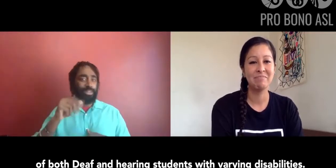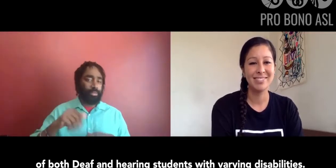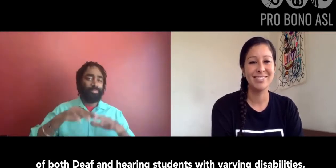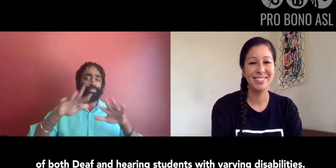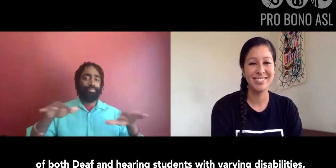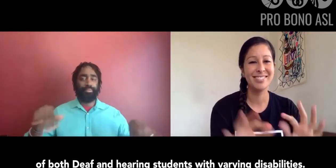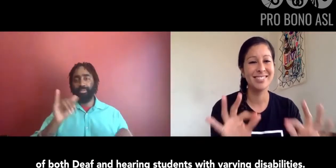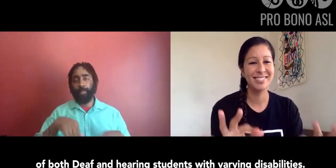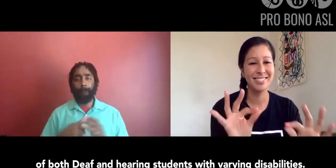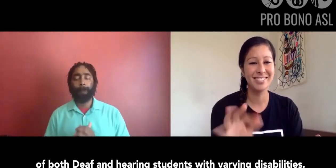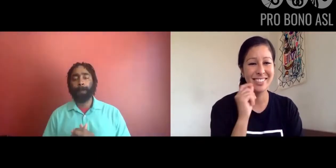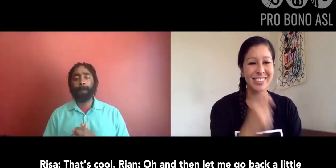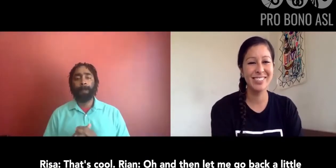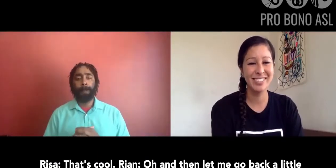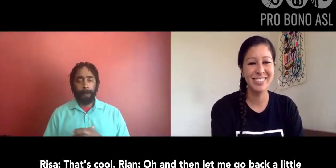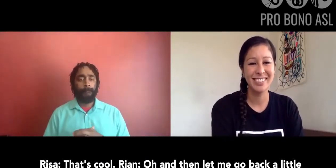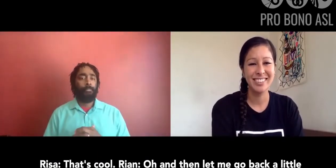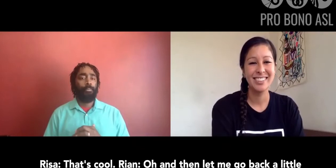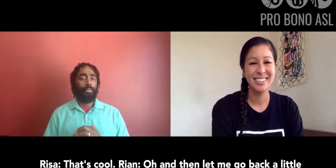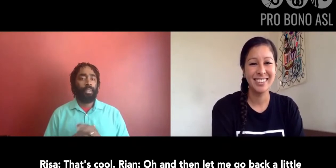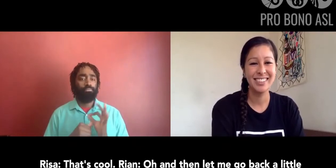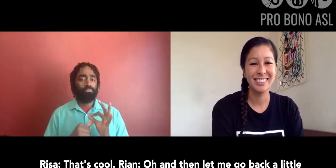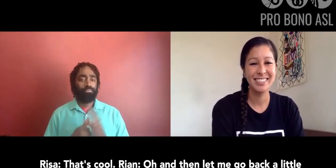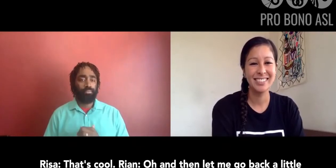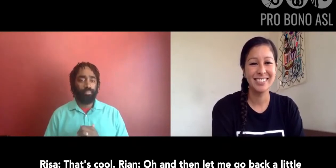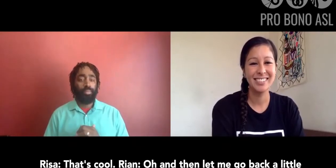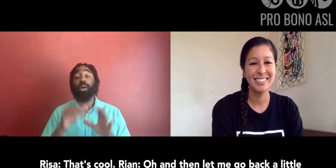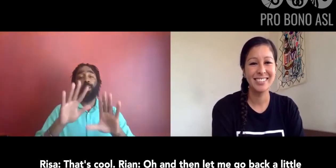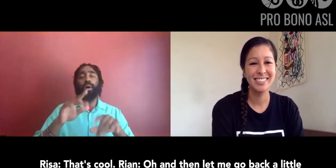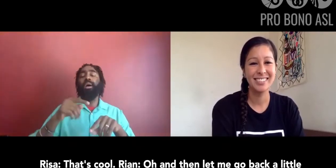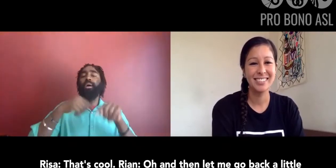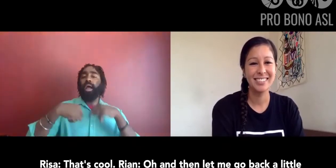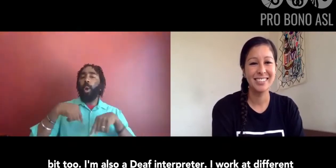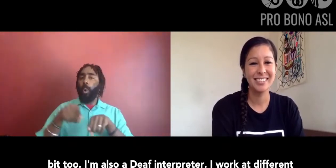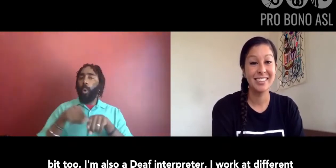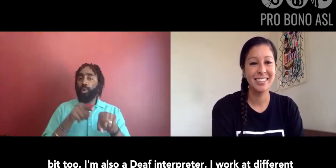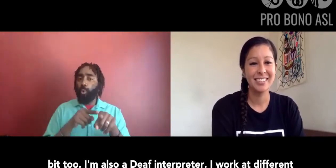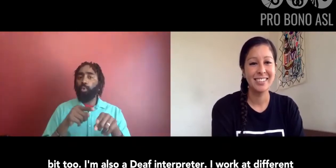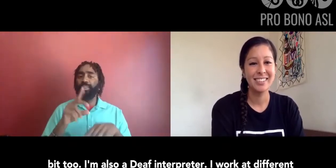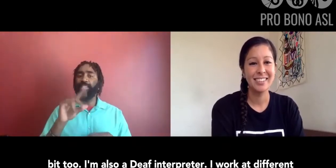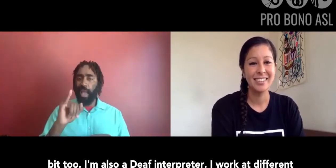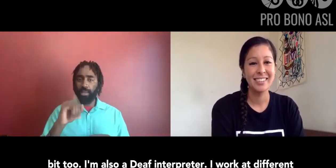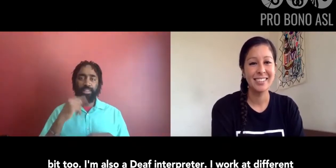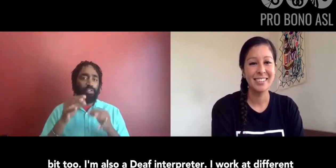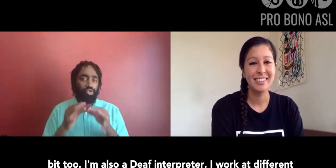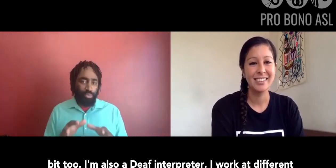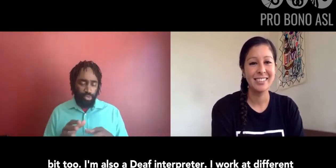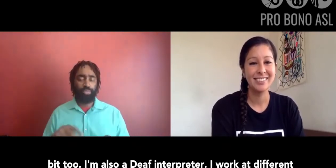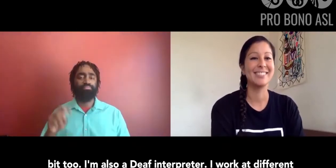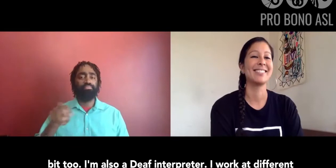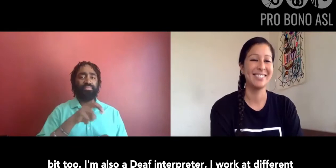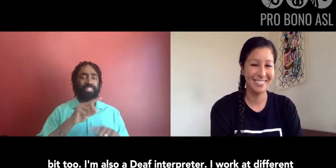hearing students with varying disabilities. That's cool. That's cool. Oh, and then let me go back a little bit too. I'm also a deaf